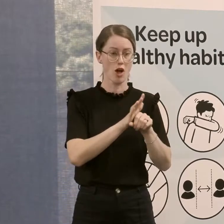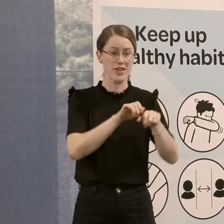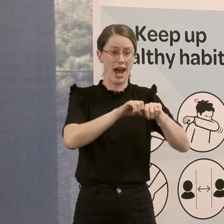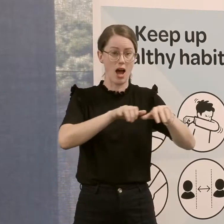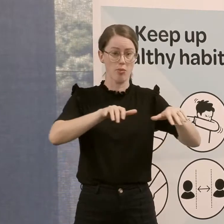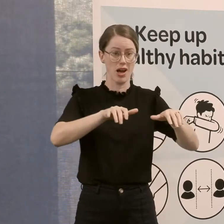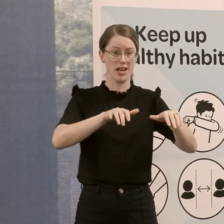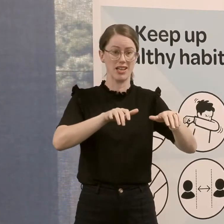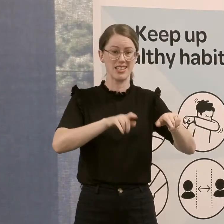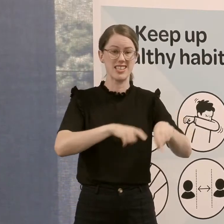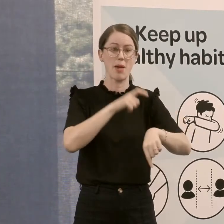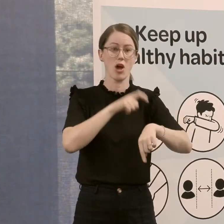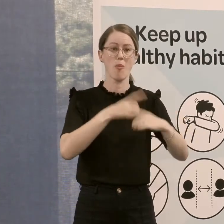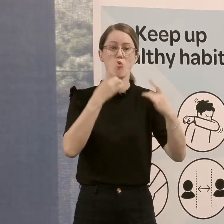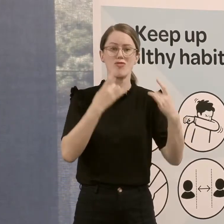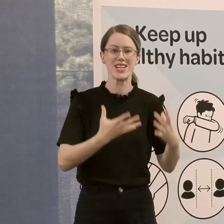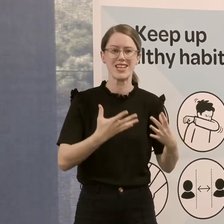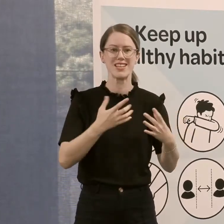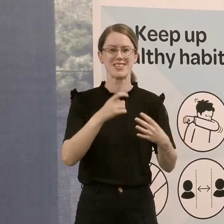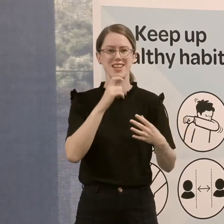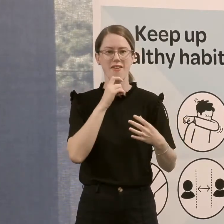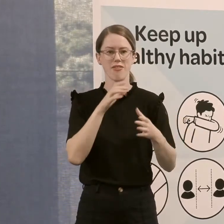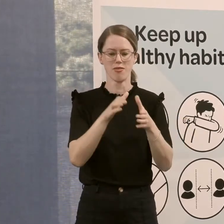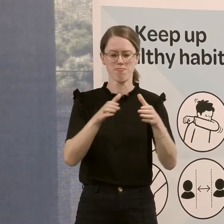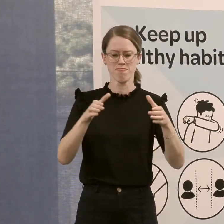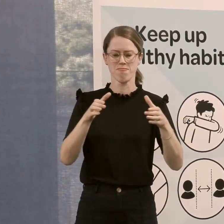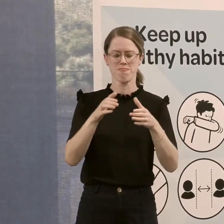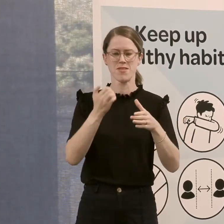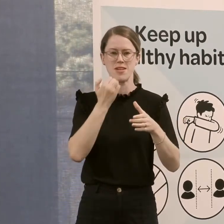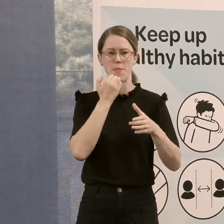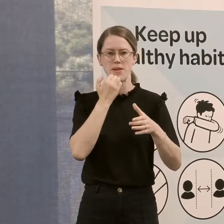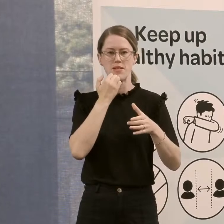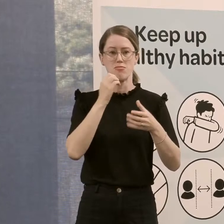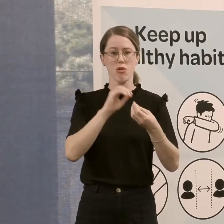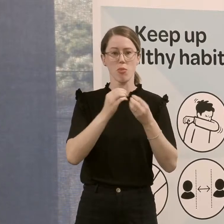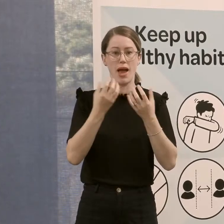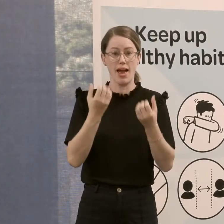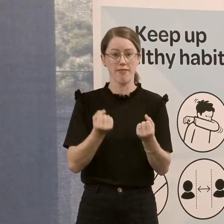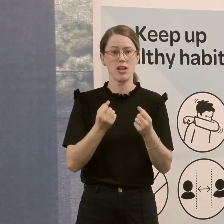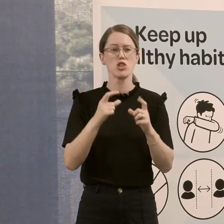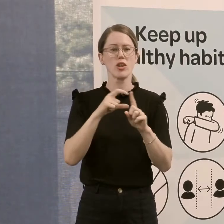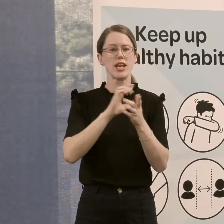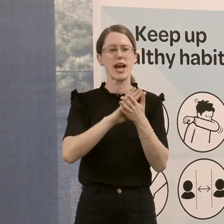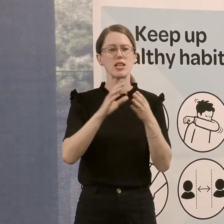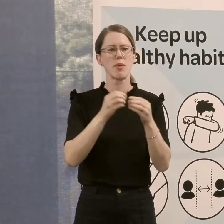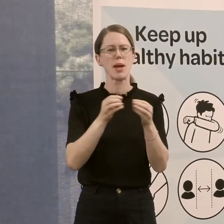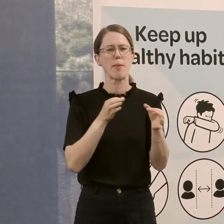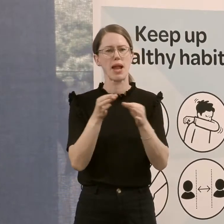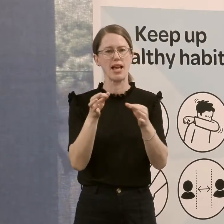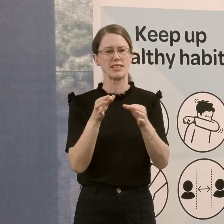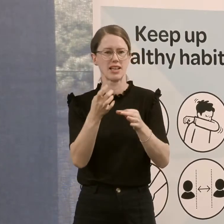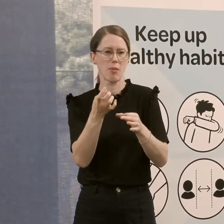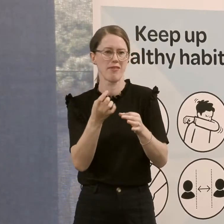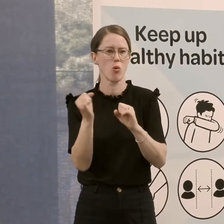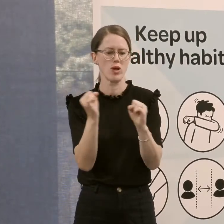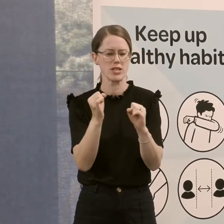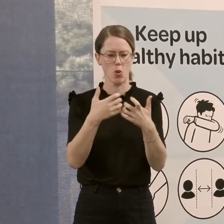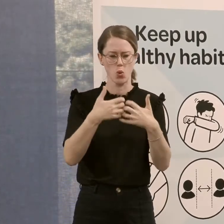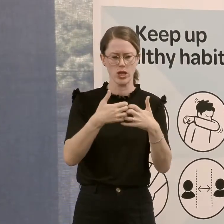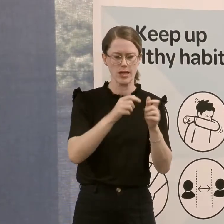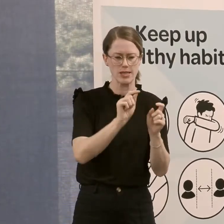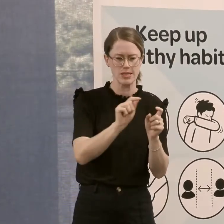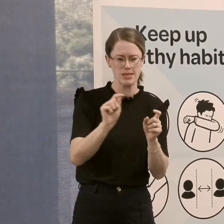staffing pressures. So this is one of the key things that as part of the DHB plans for winter is working out how they